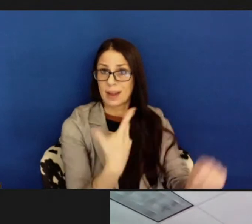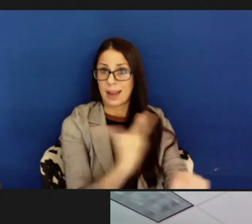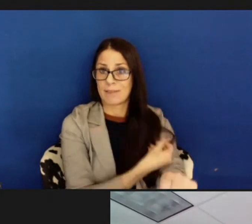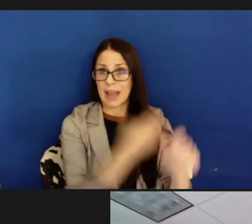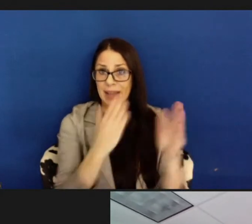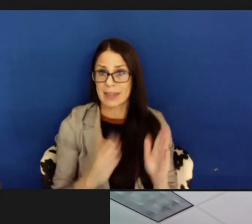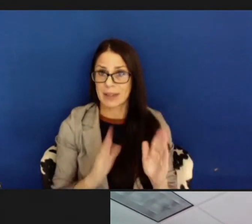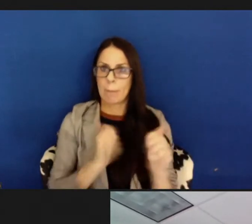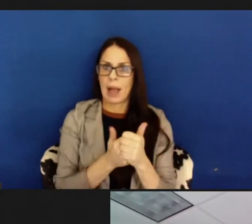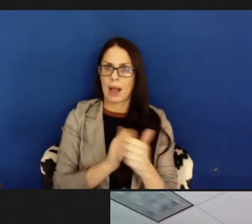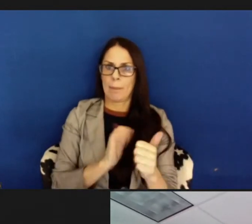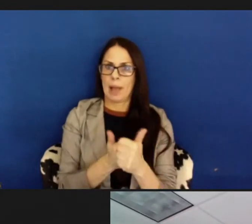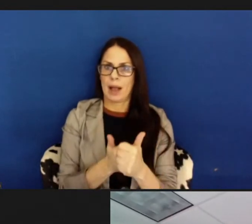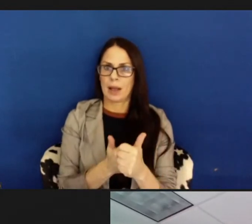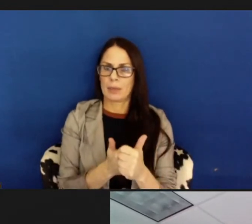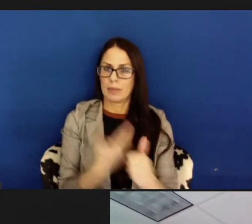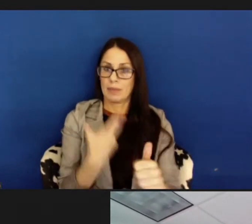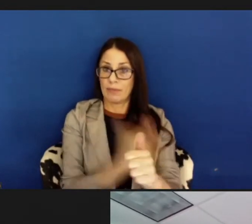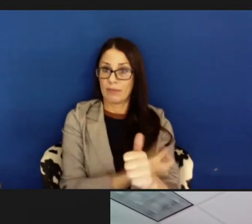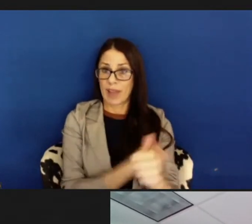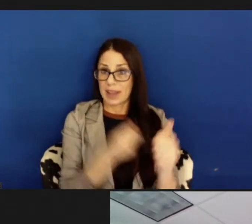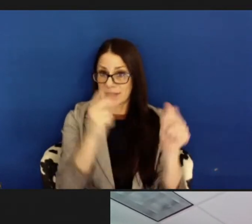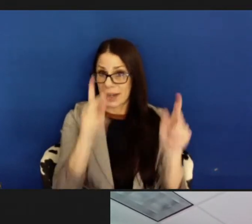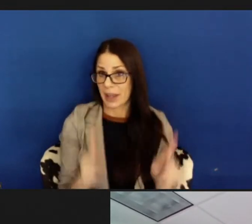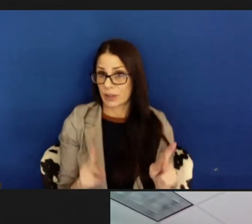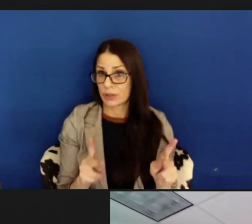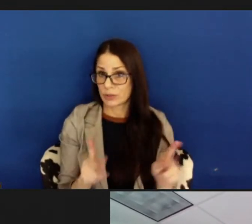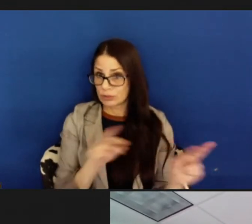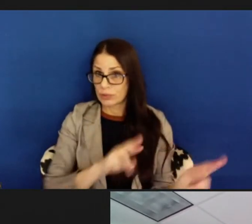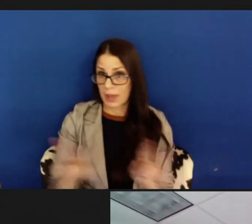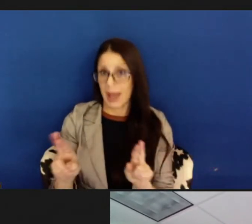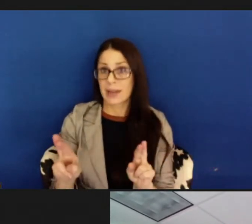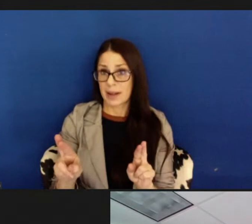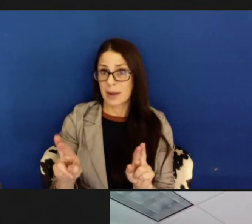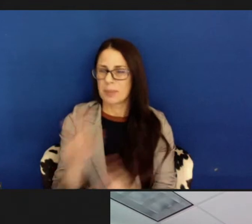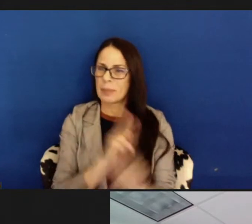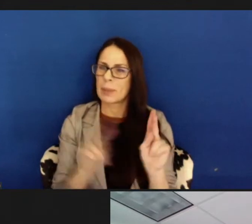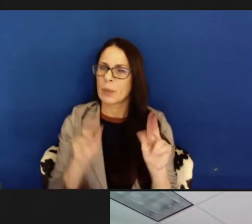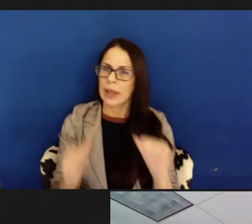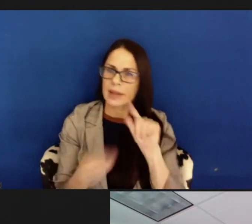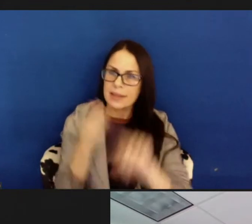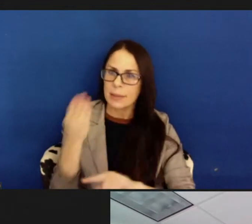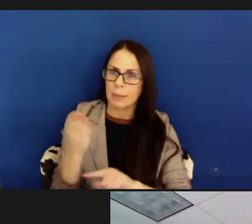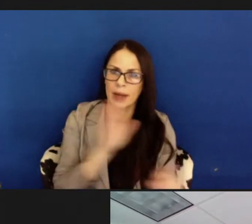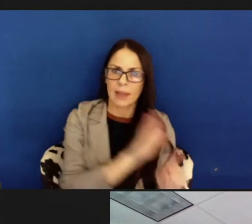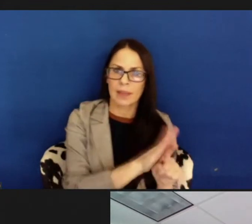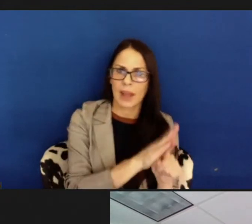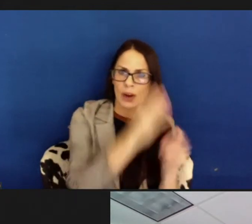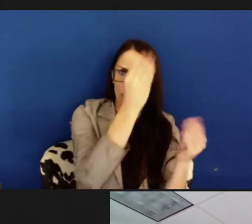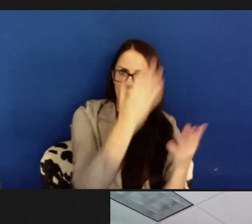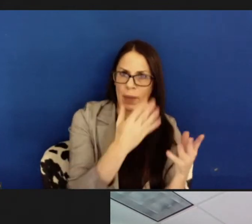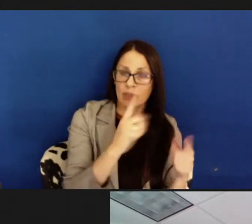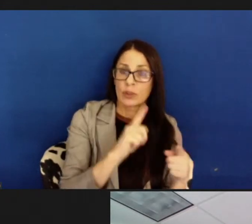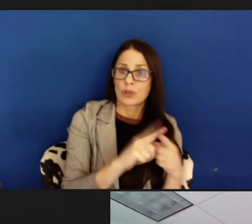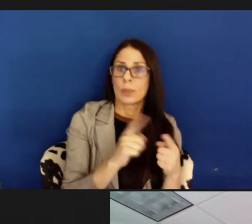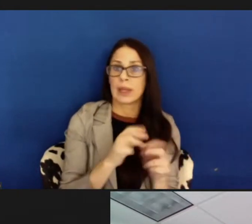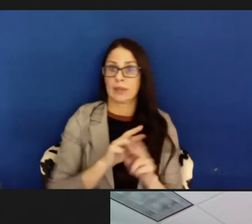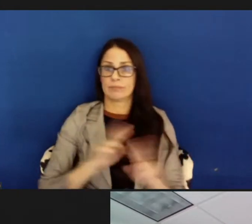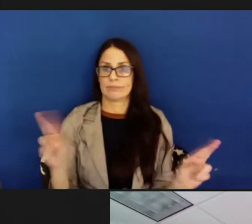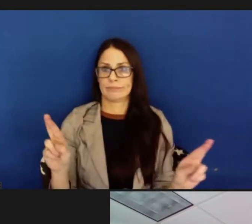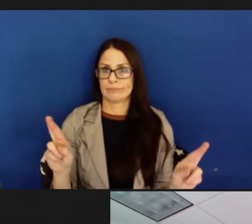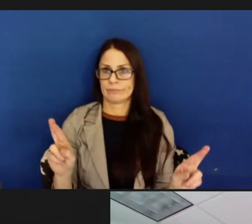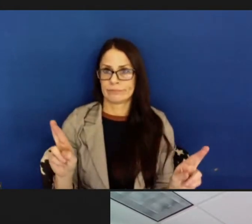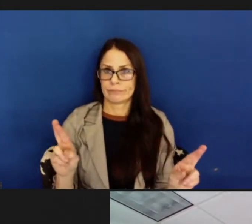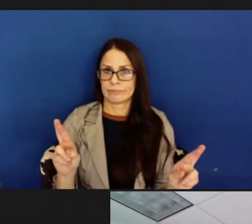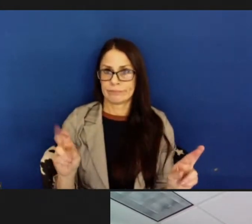vaccinators lined up, have people kind of submit their information to be in reserves so that they can be ready to go if